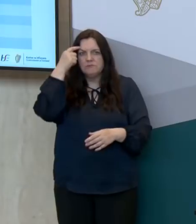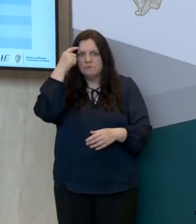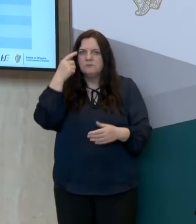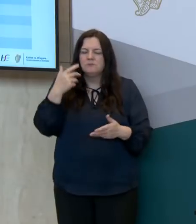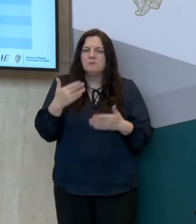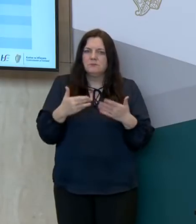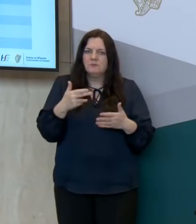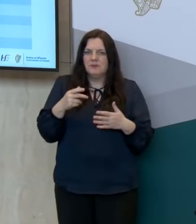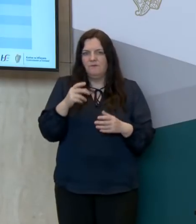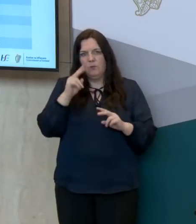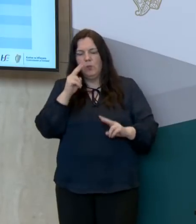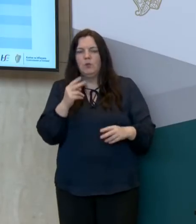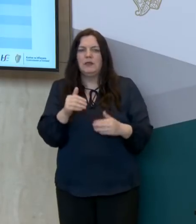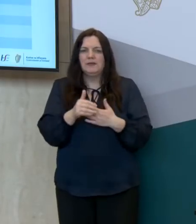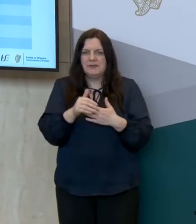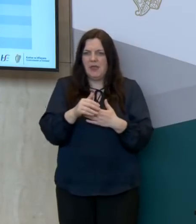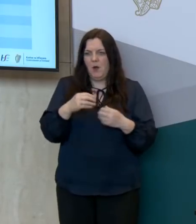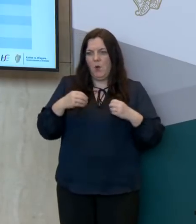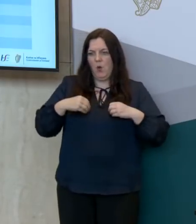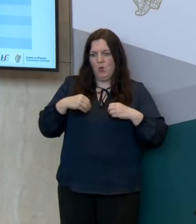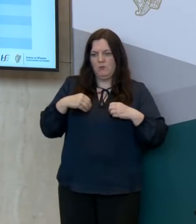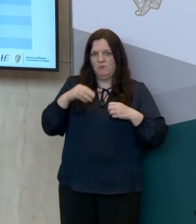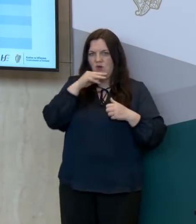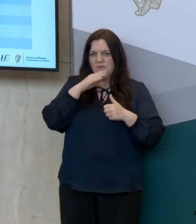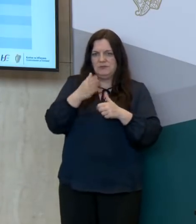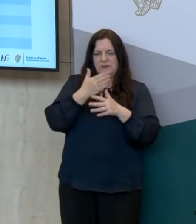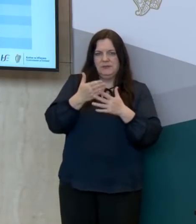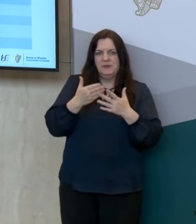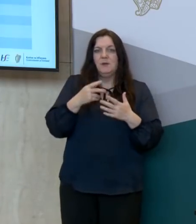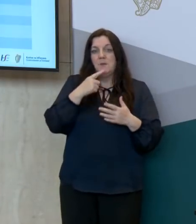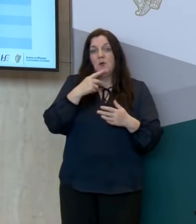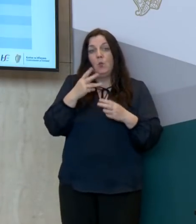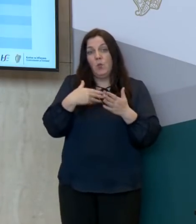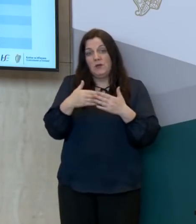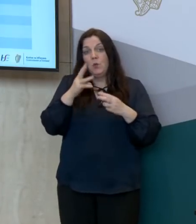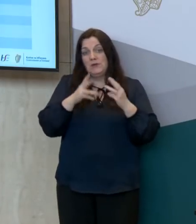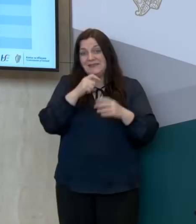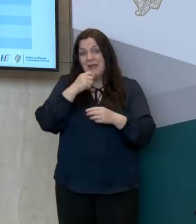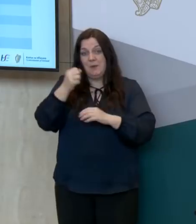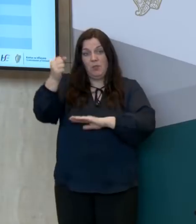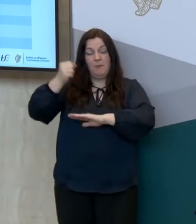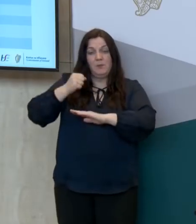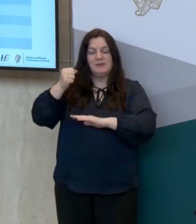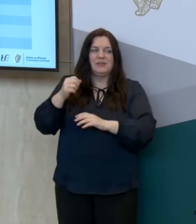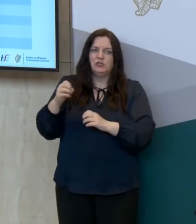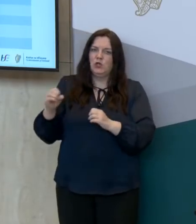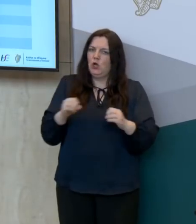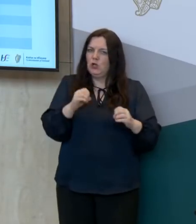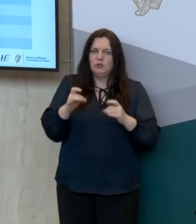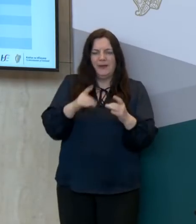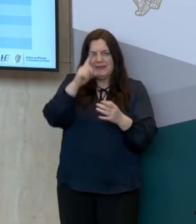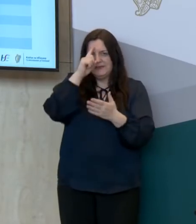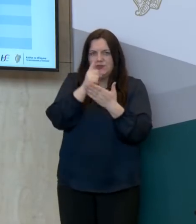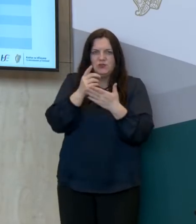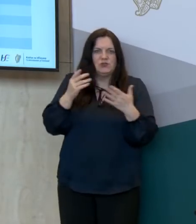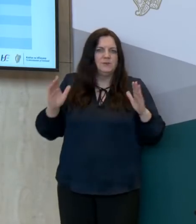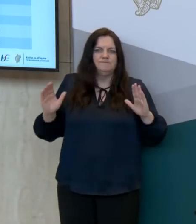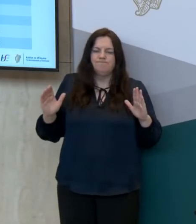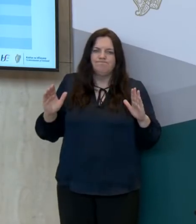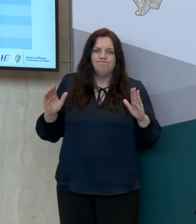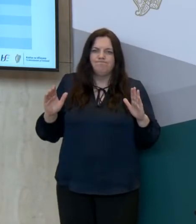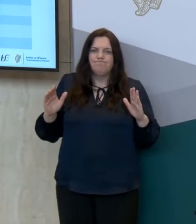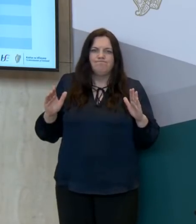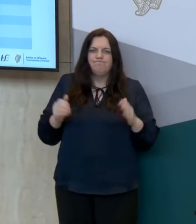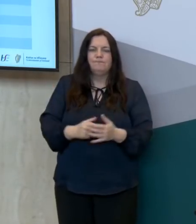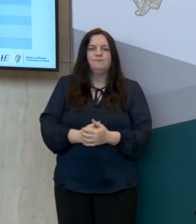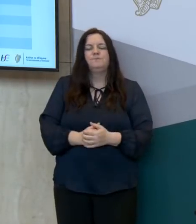our overarching priorities. What I would say in relation to the pubs is that it's simply too early to make a determination.